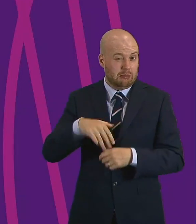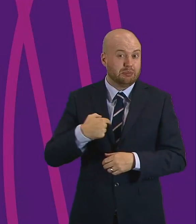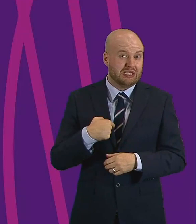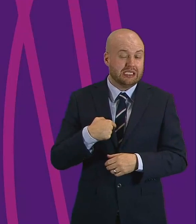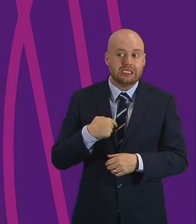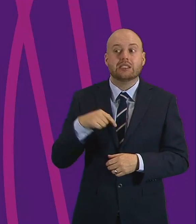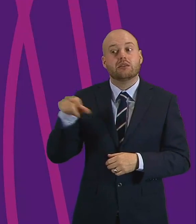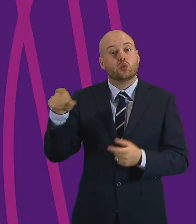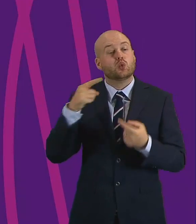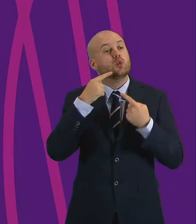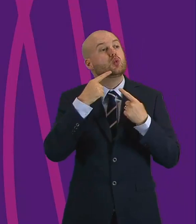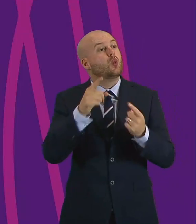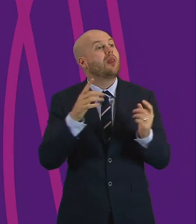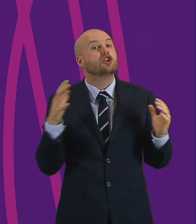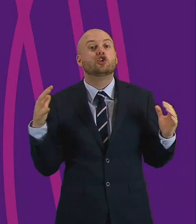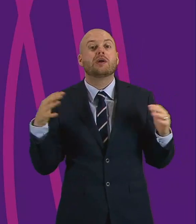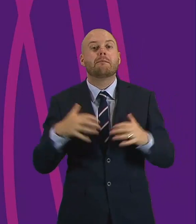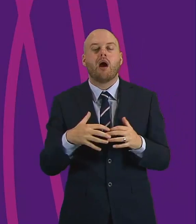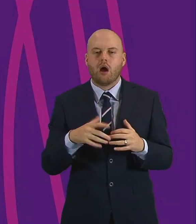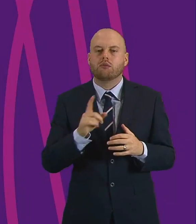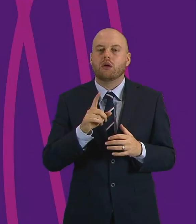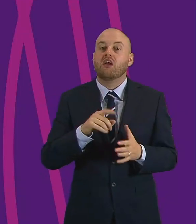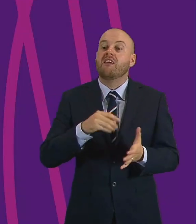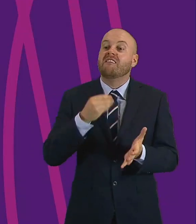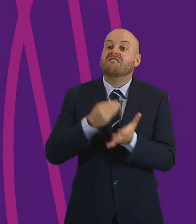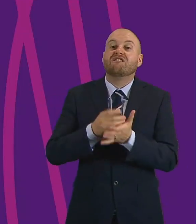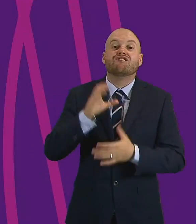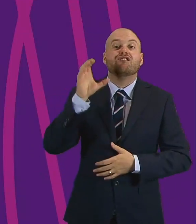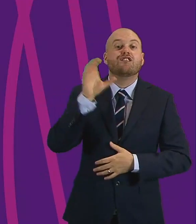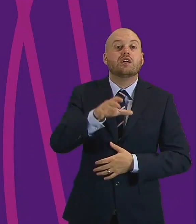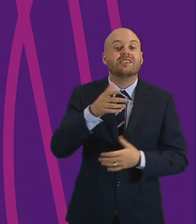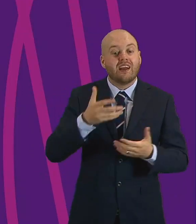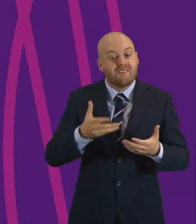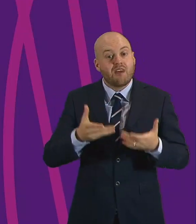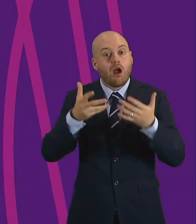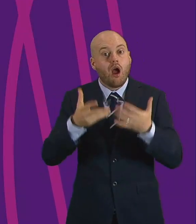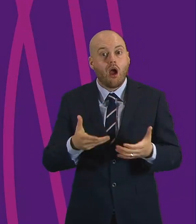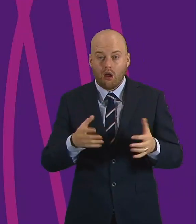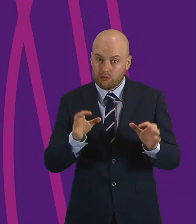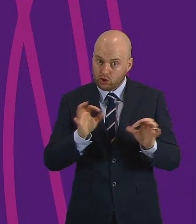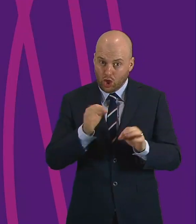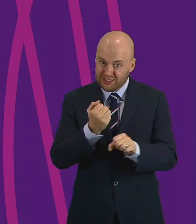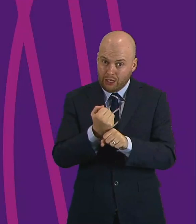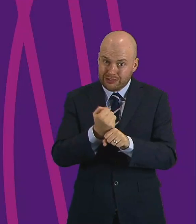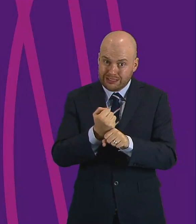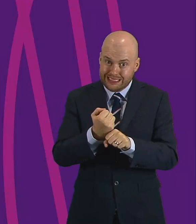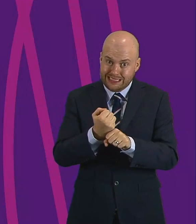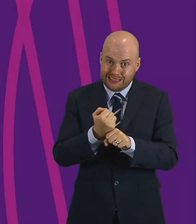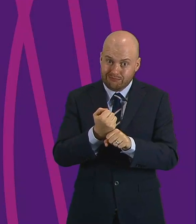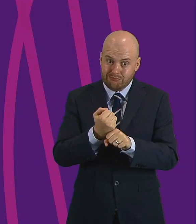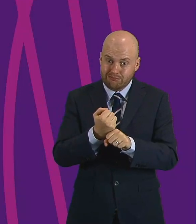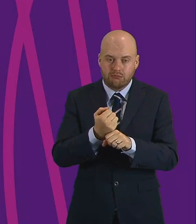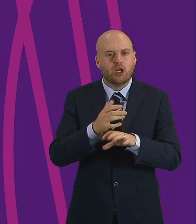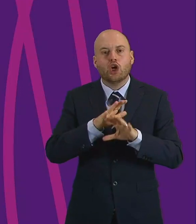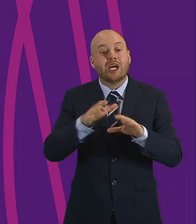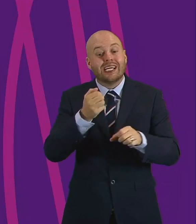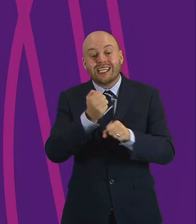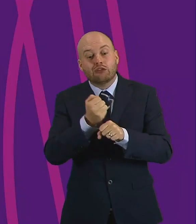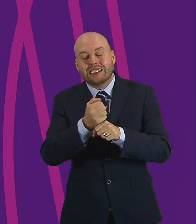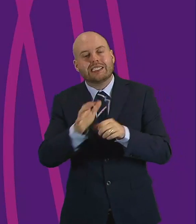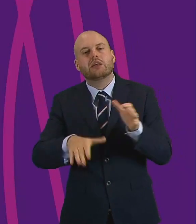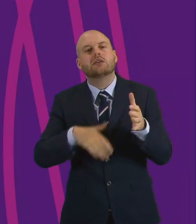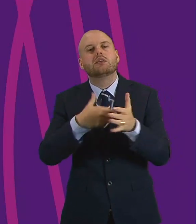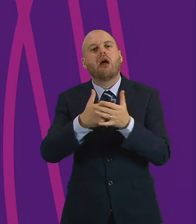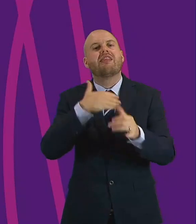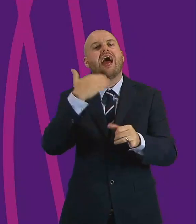that the funding figures aren't guaranteed. The funding figures from the UK Government aren't guaranteed until the end of this